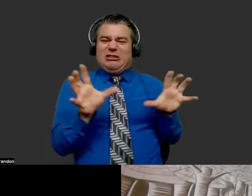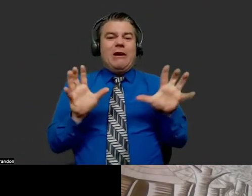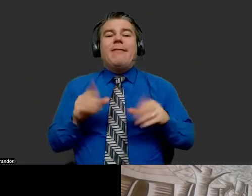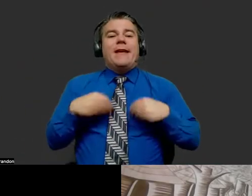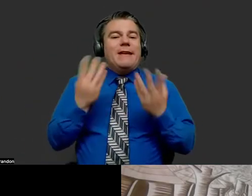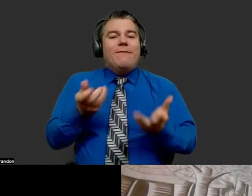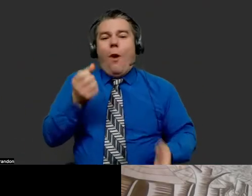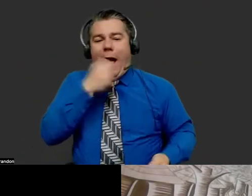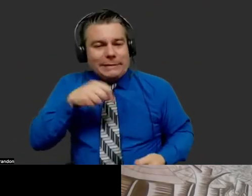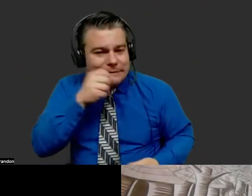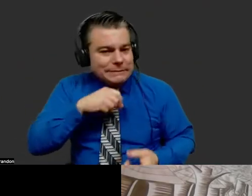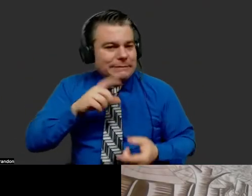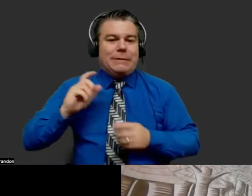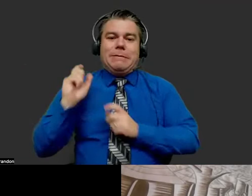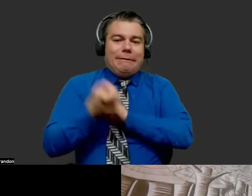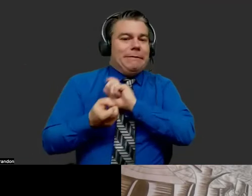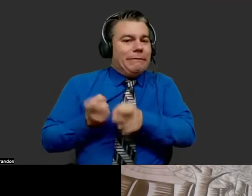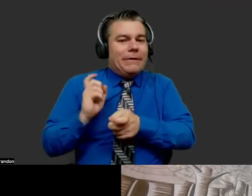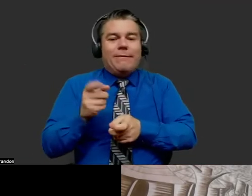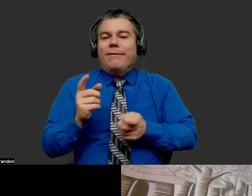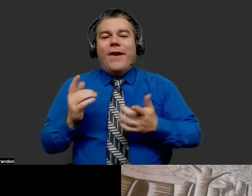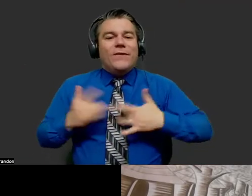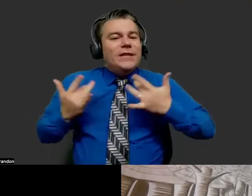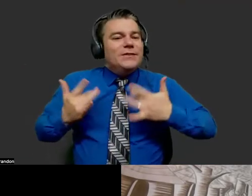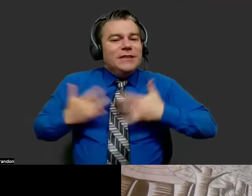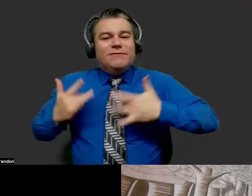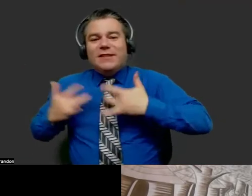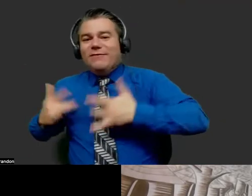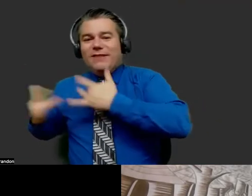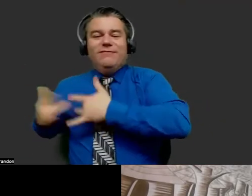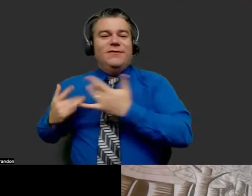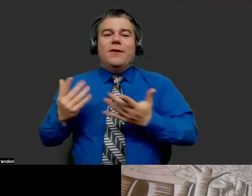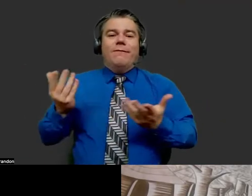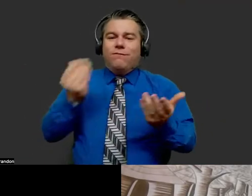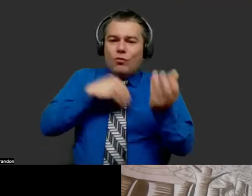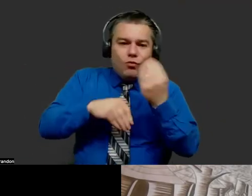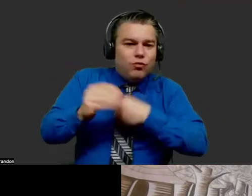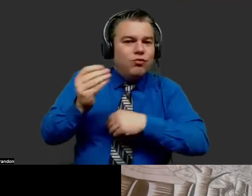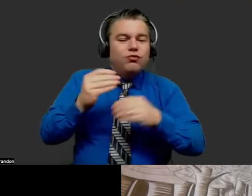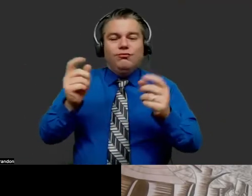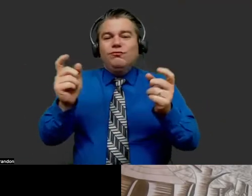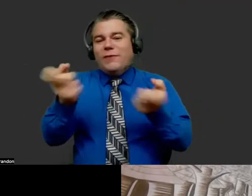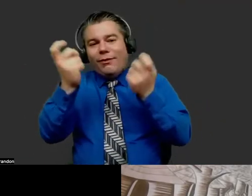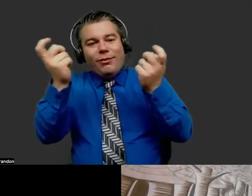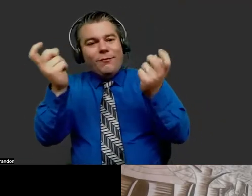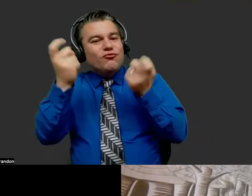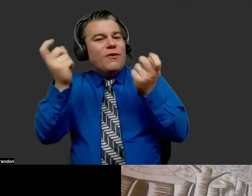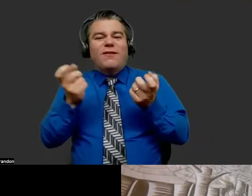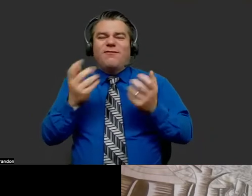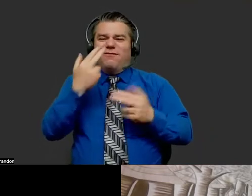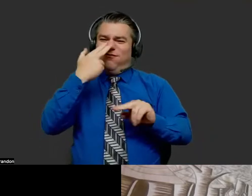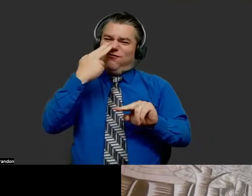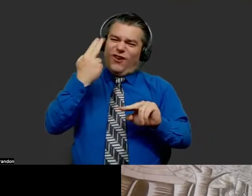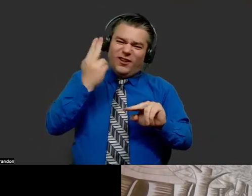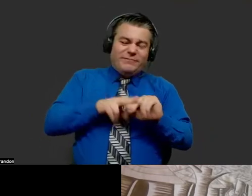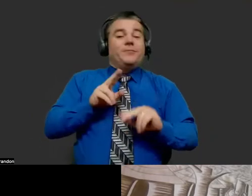they treat you to all these fun little events, and there's food and there's celebrating. It's just so fun. And then you